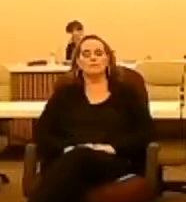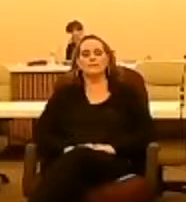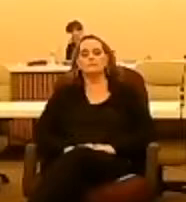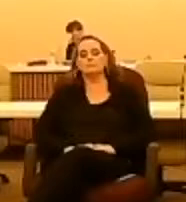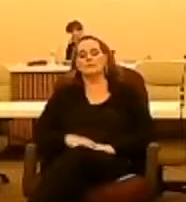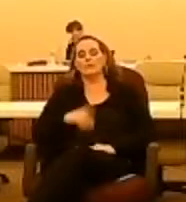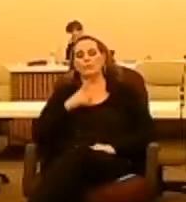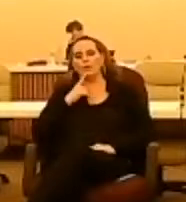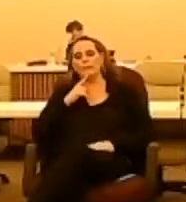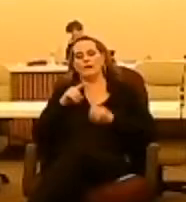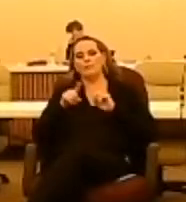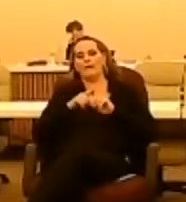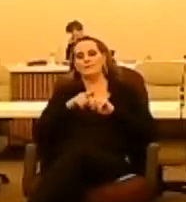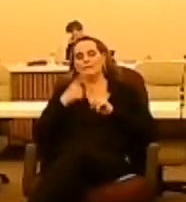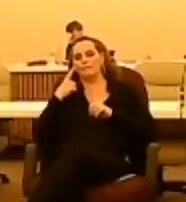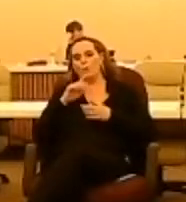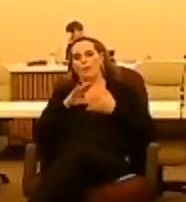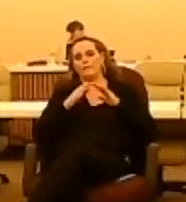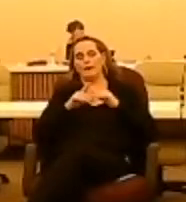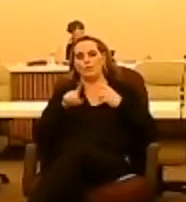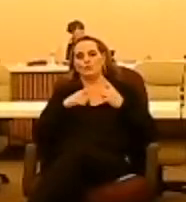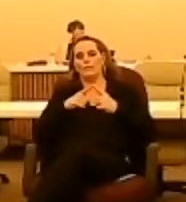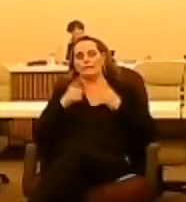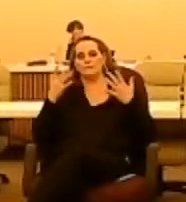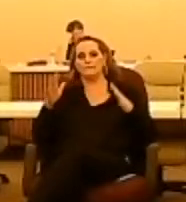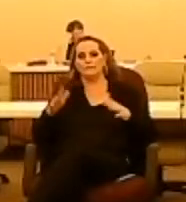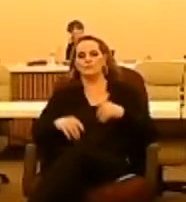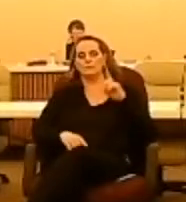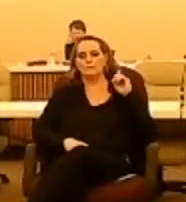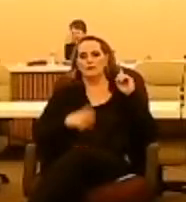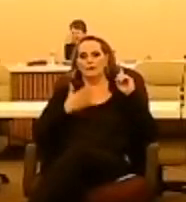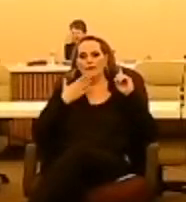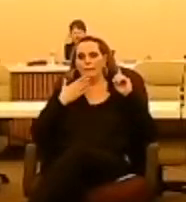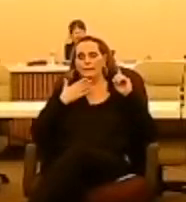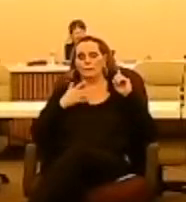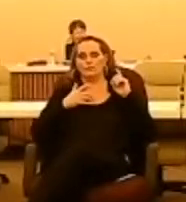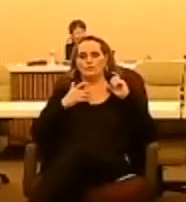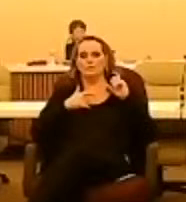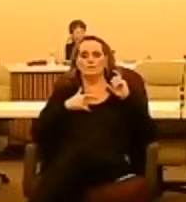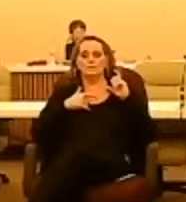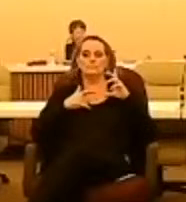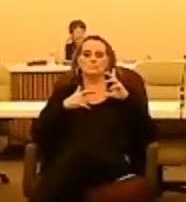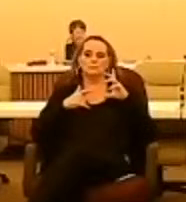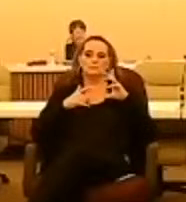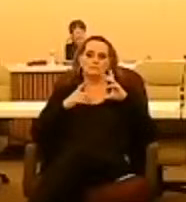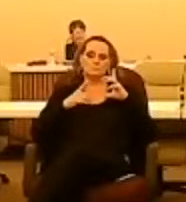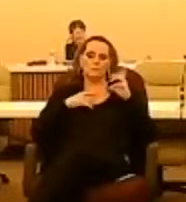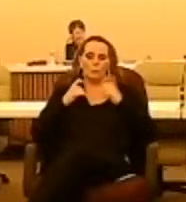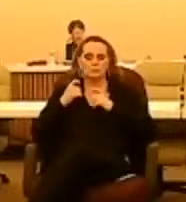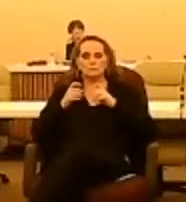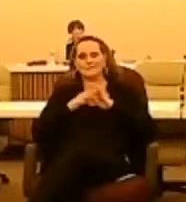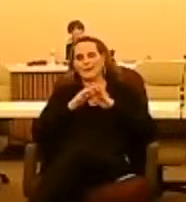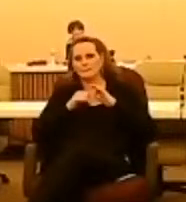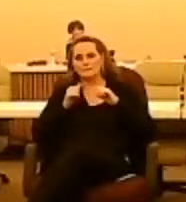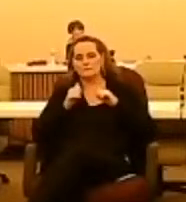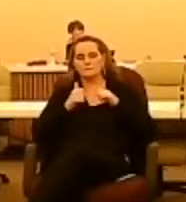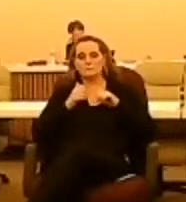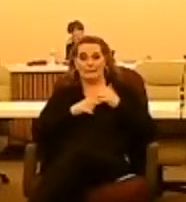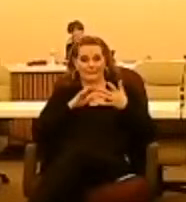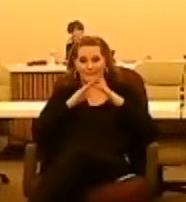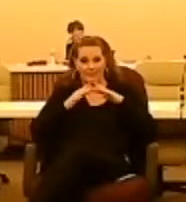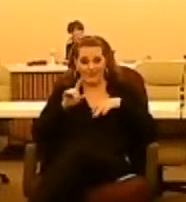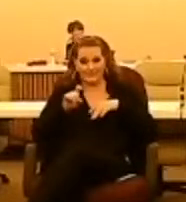done. Thank you. Any further questions or comments? Anything